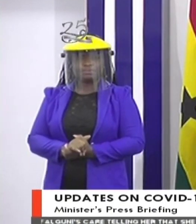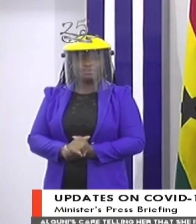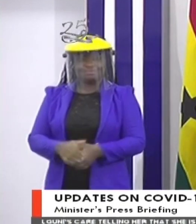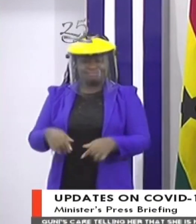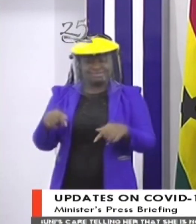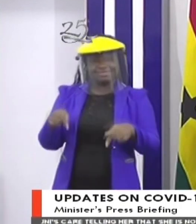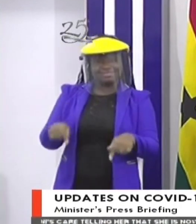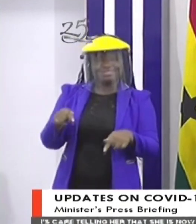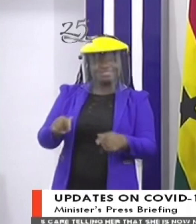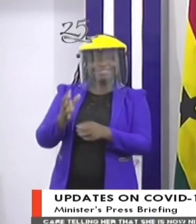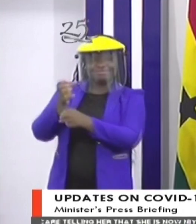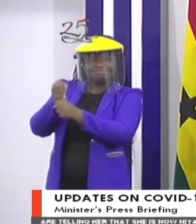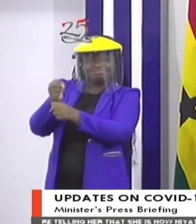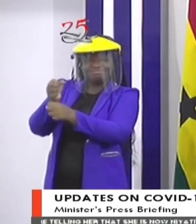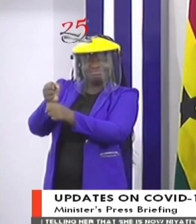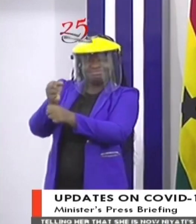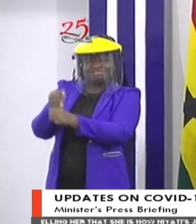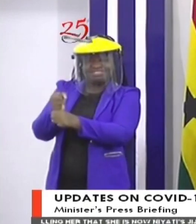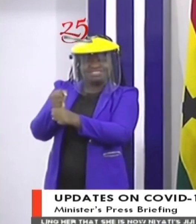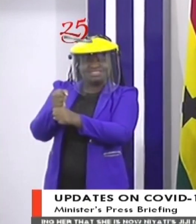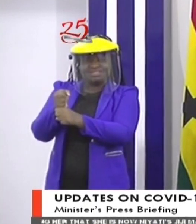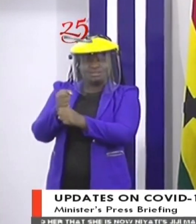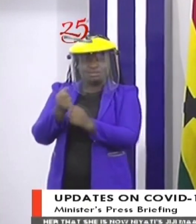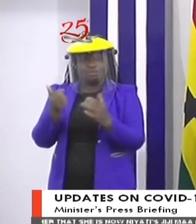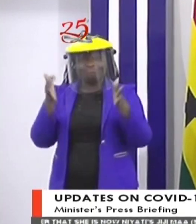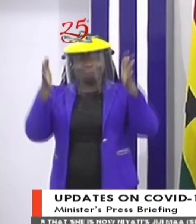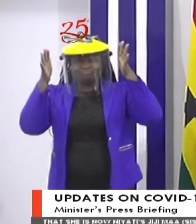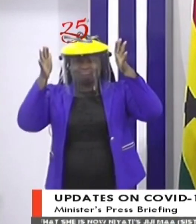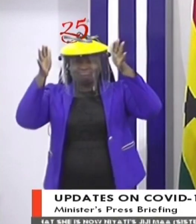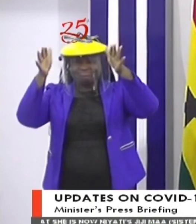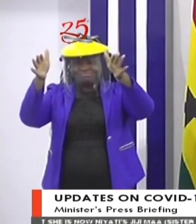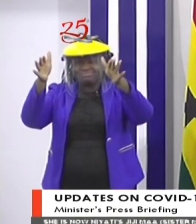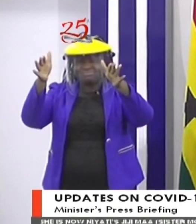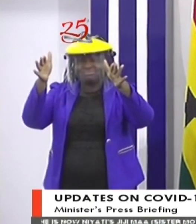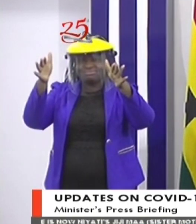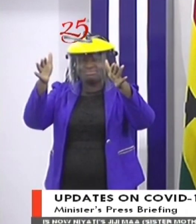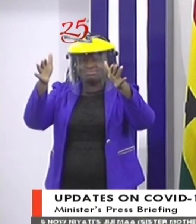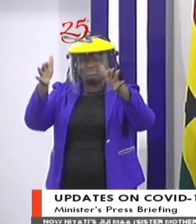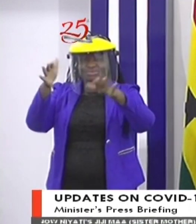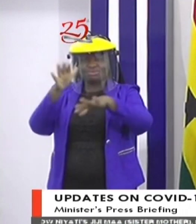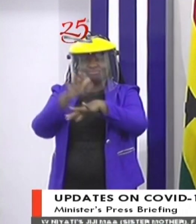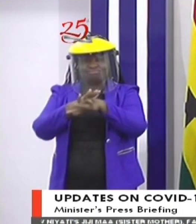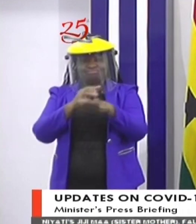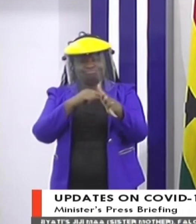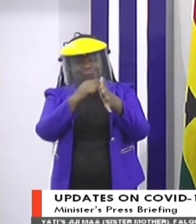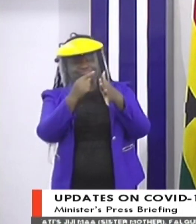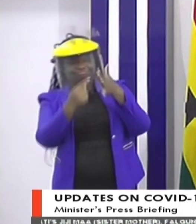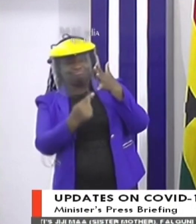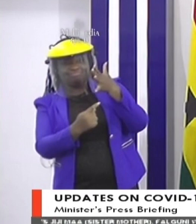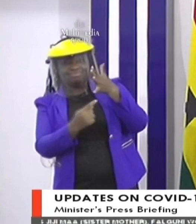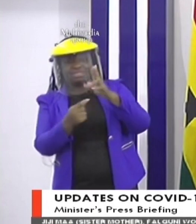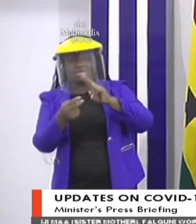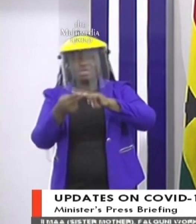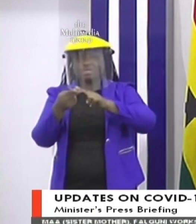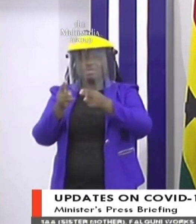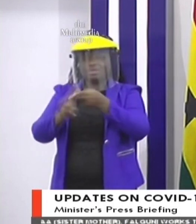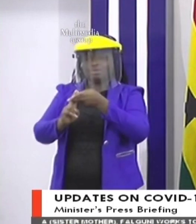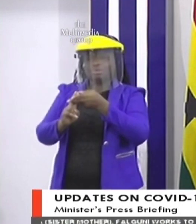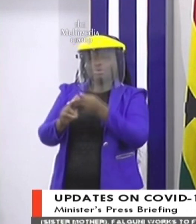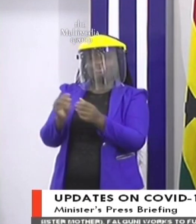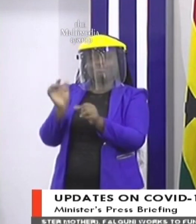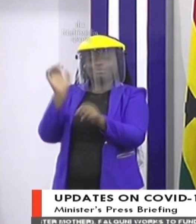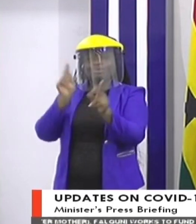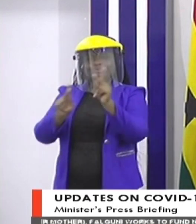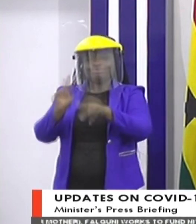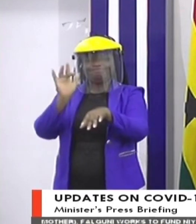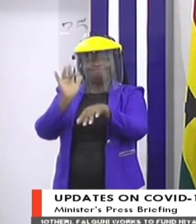This morning's briefing will focus on the update on case count and case